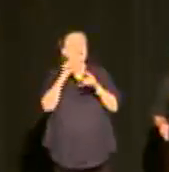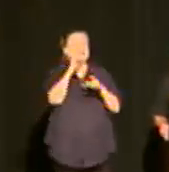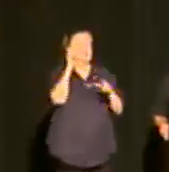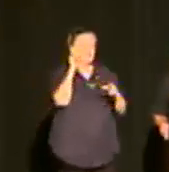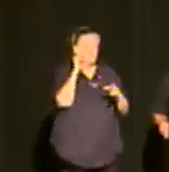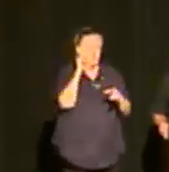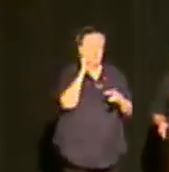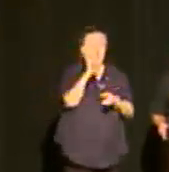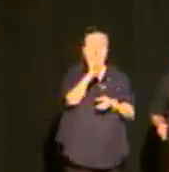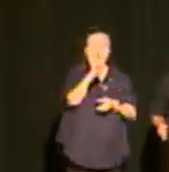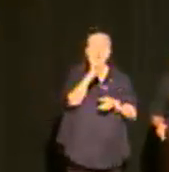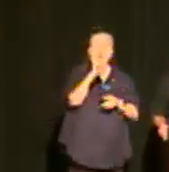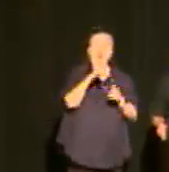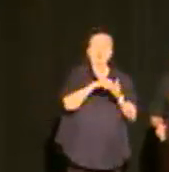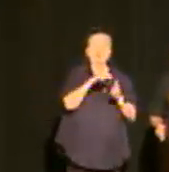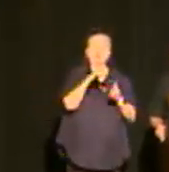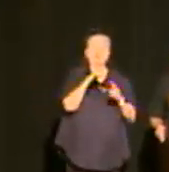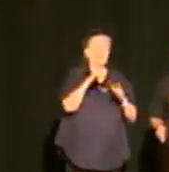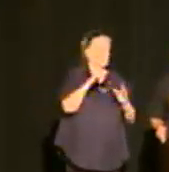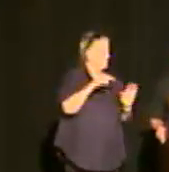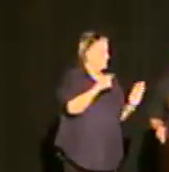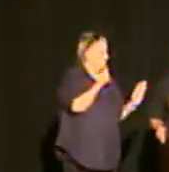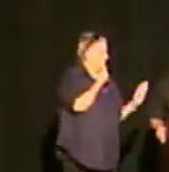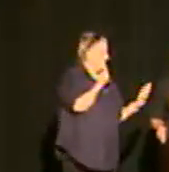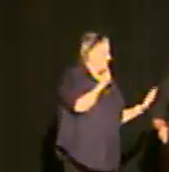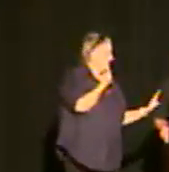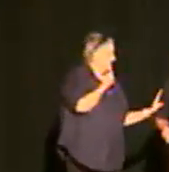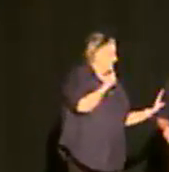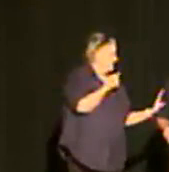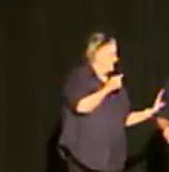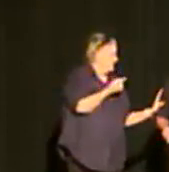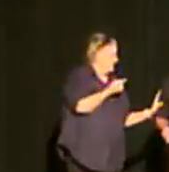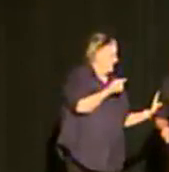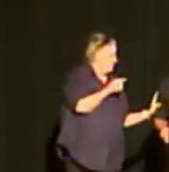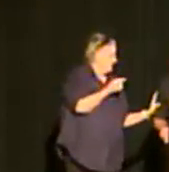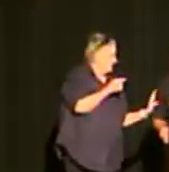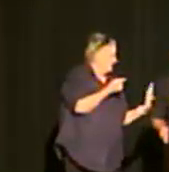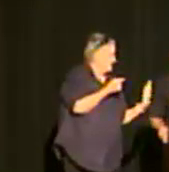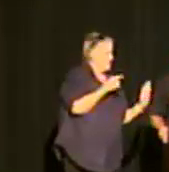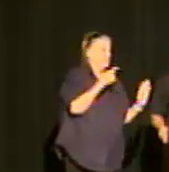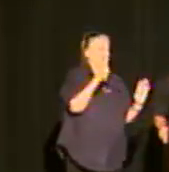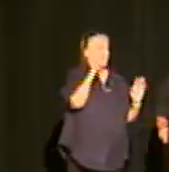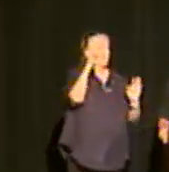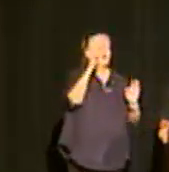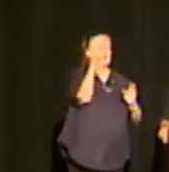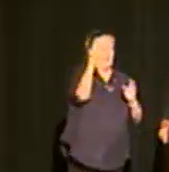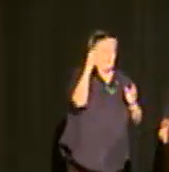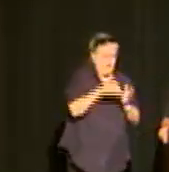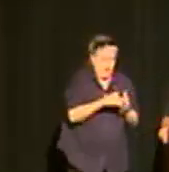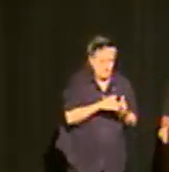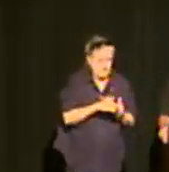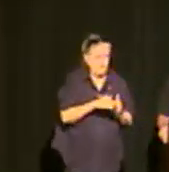11,189 acres. That's larger than the Sherpa fire last year. Tell me the number again. Yeah,